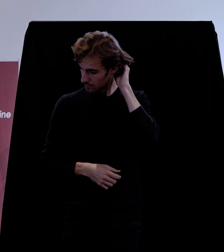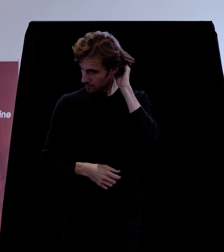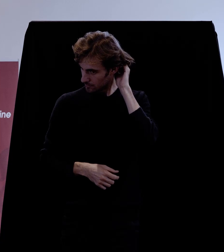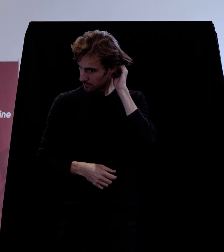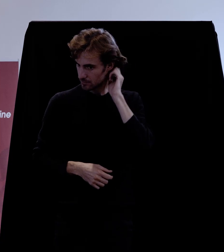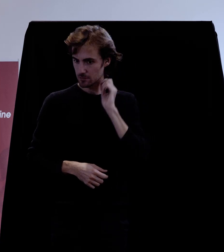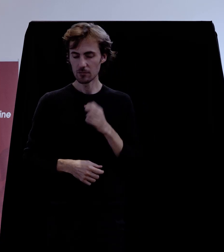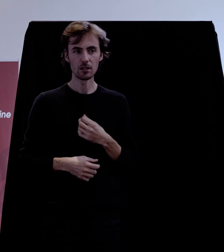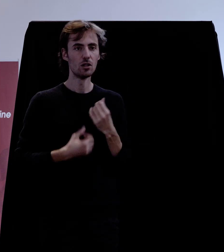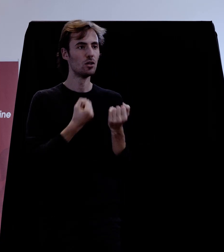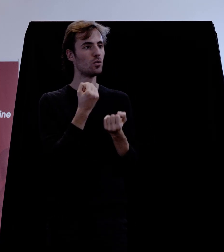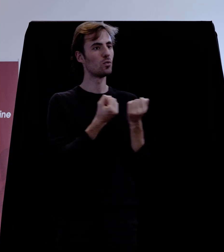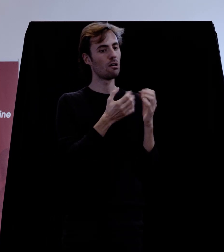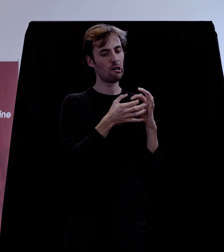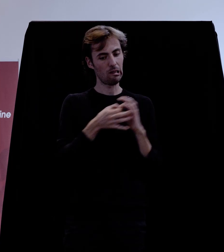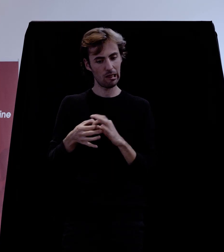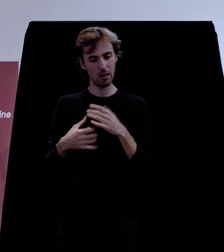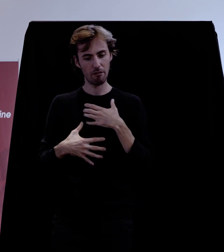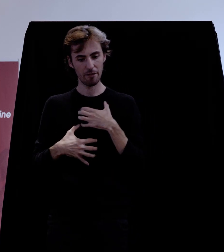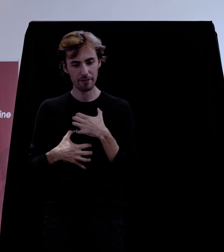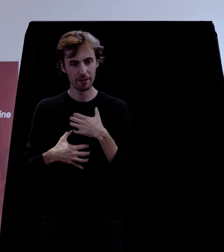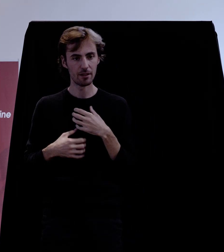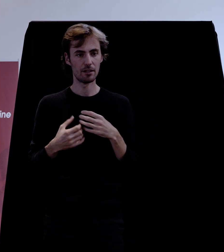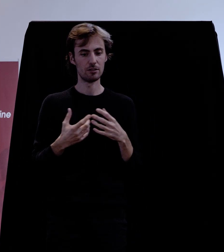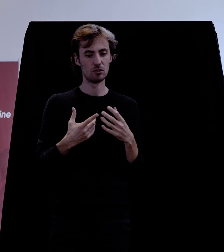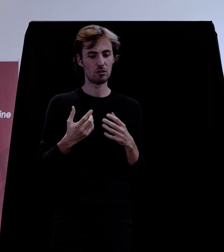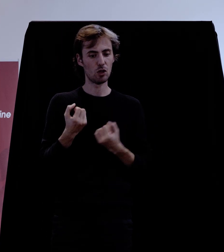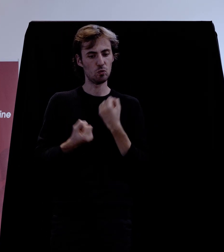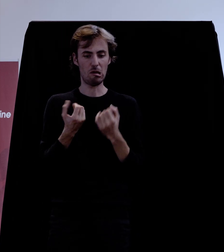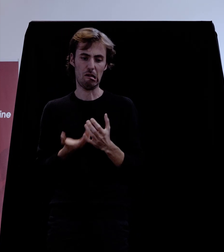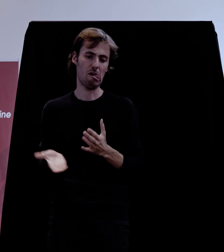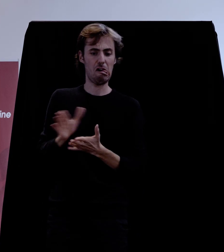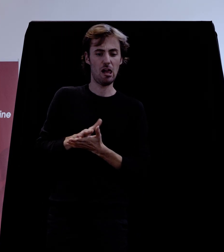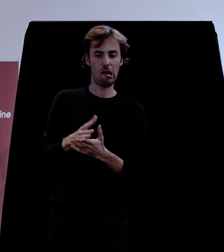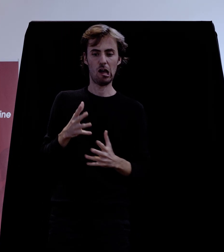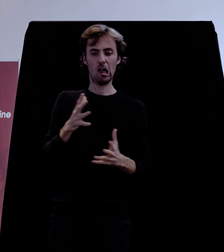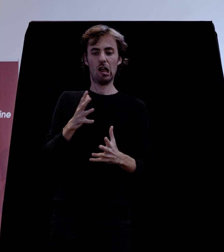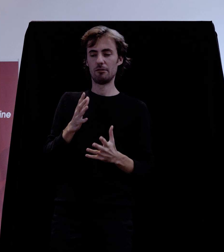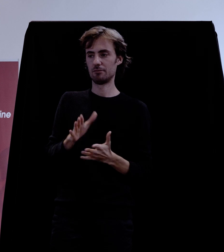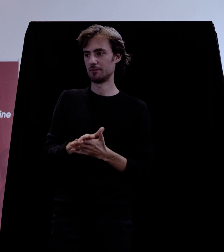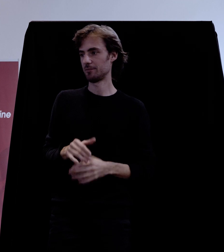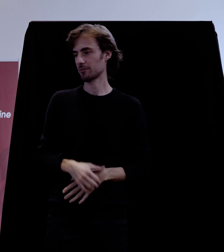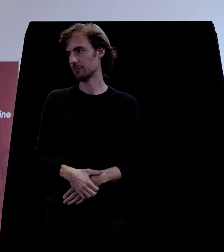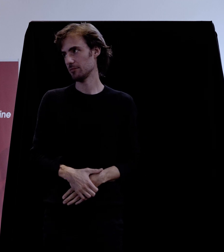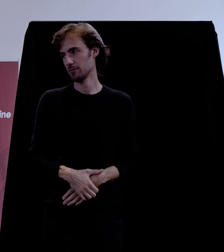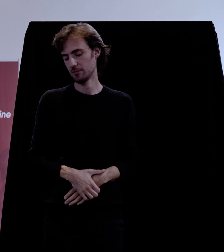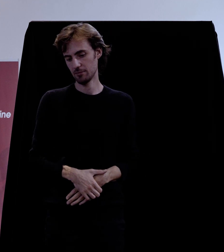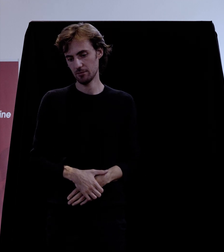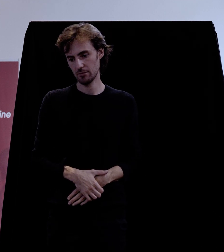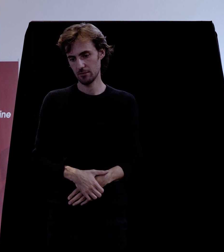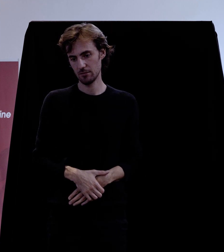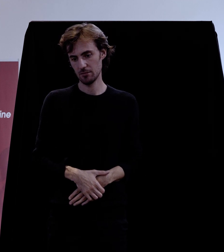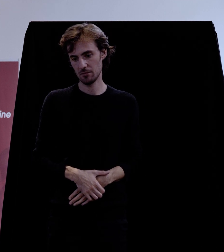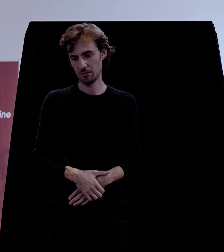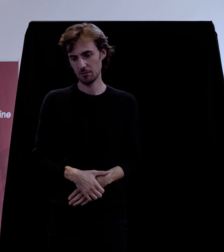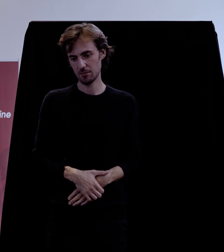when you're trying to fall asleep at night. And that's because I know there's a 50-50 chance if I'll wake up in the morning, right?